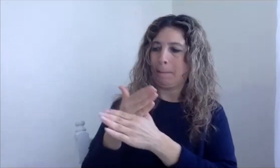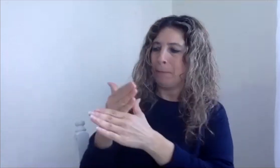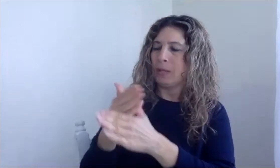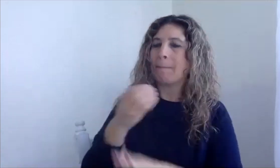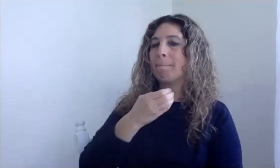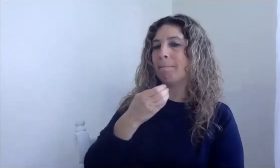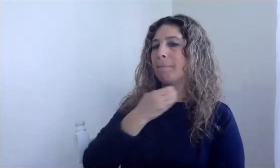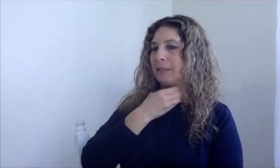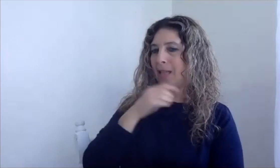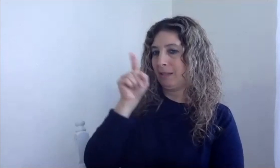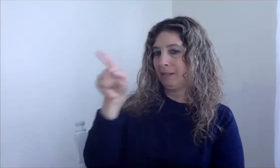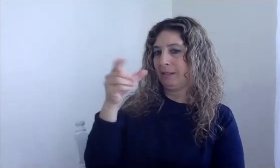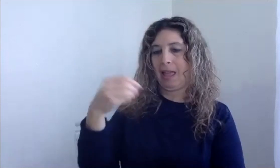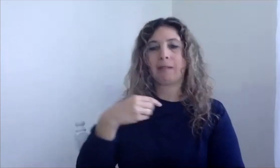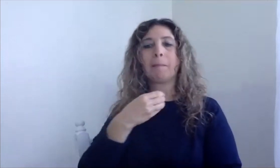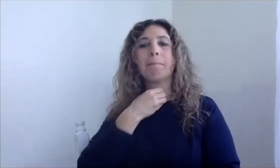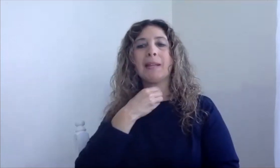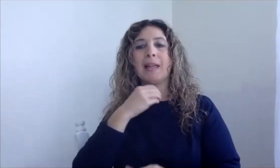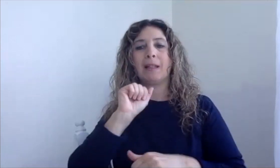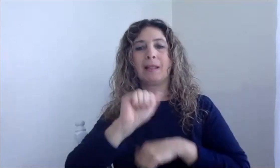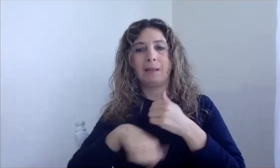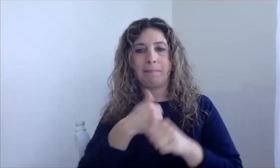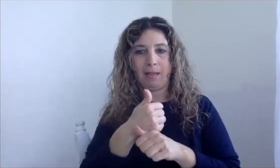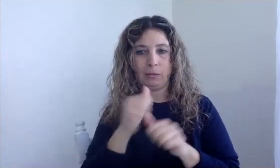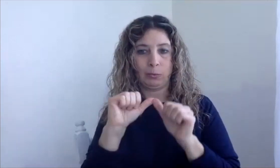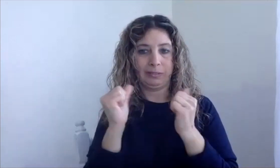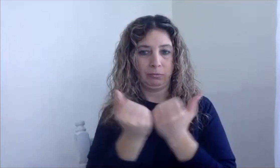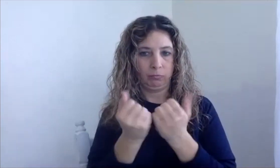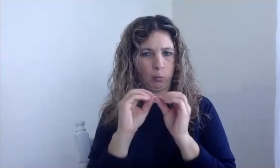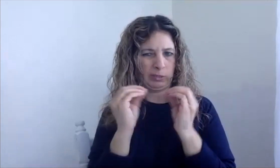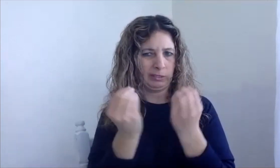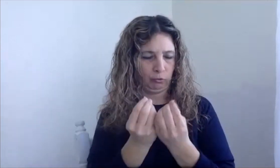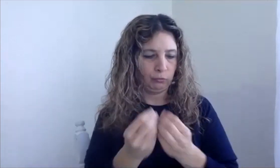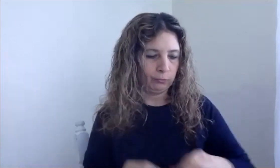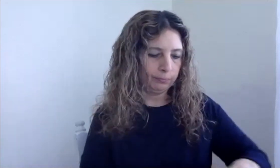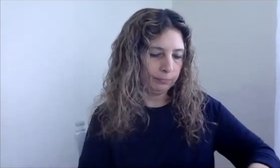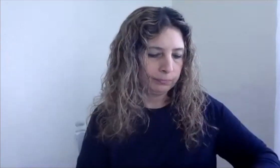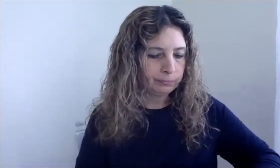It also relates to transparency between MNMAA and the Alumni Association.